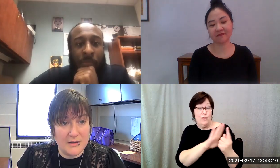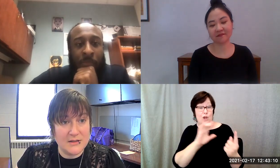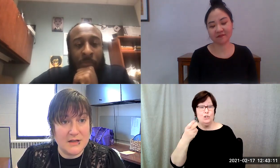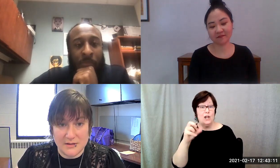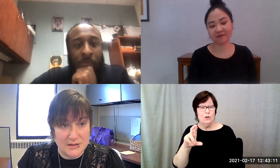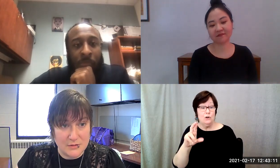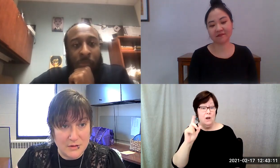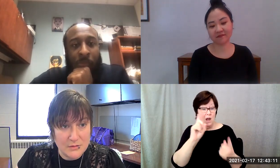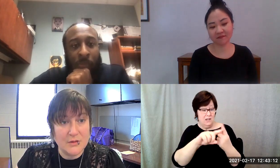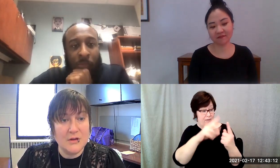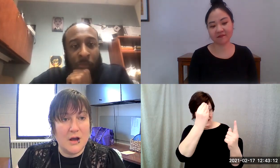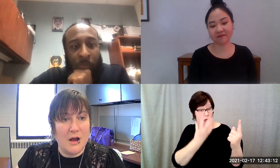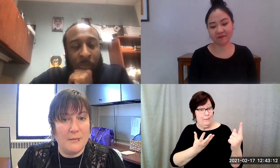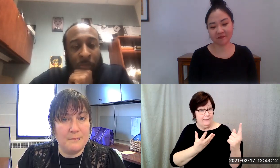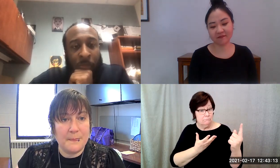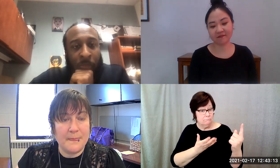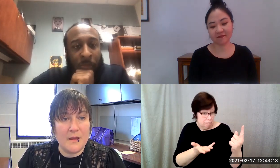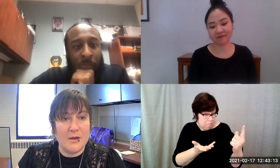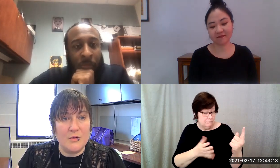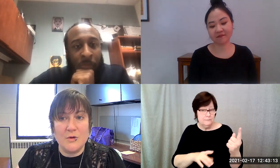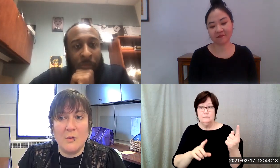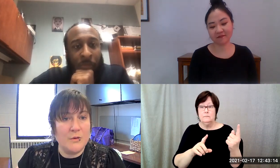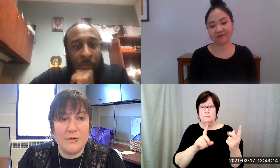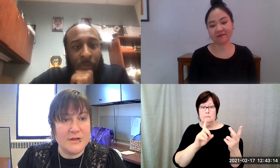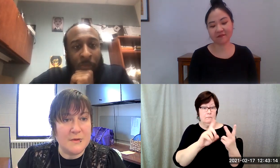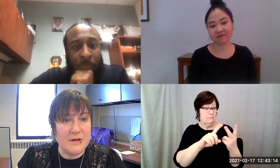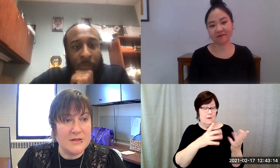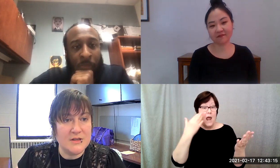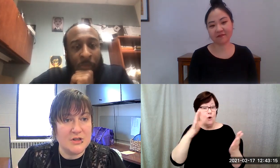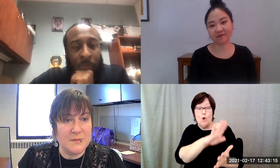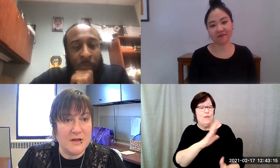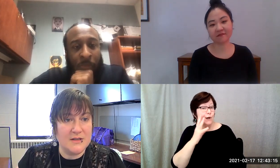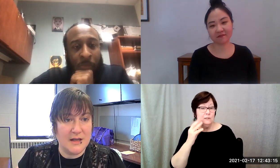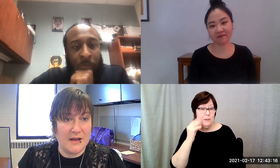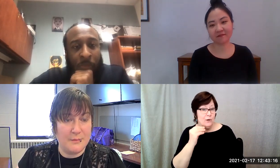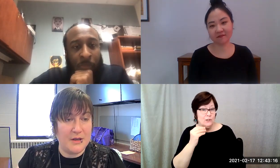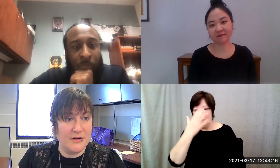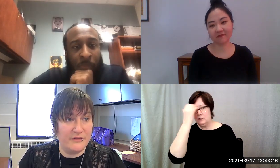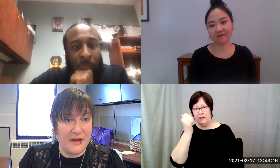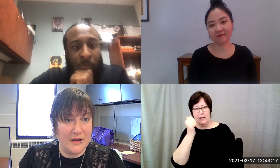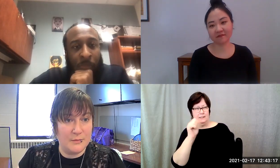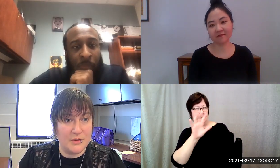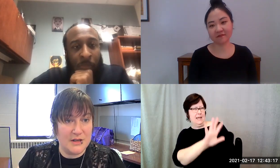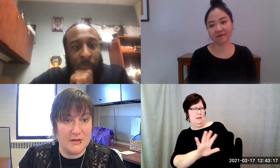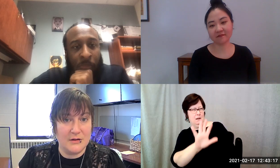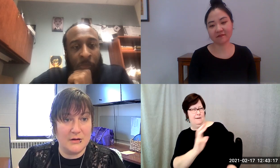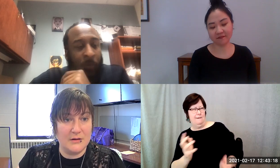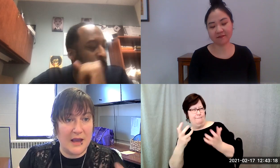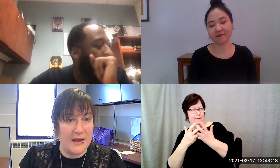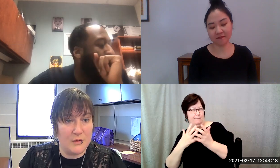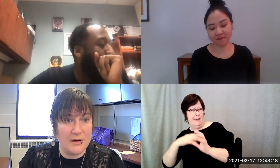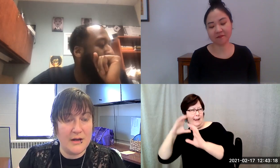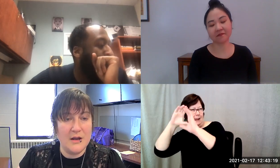someone else tells it to you. You don't know their experiences just because they appear to fit in a